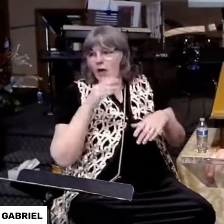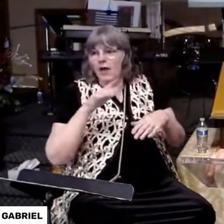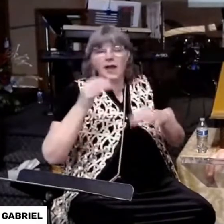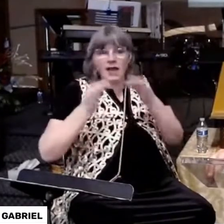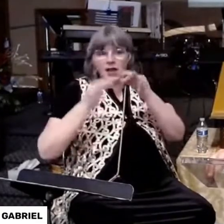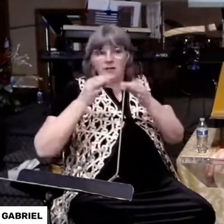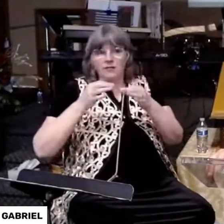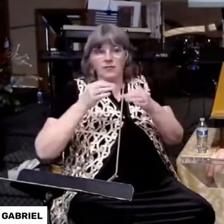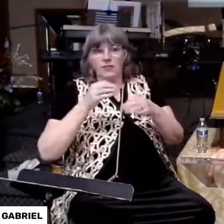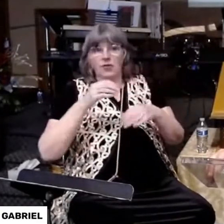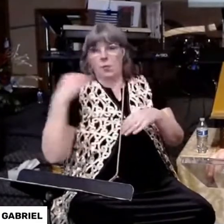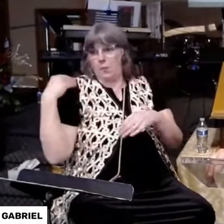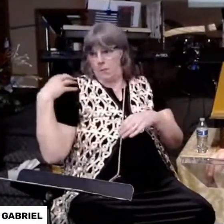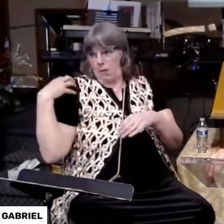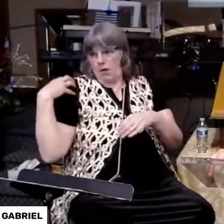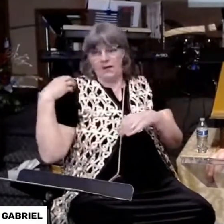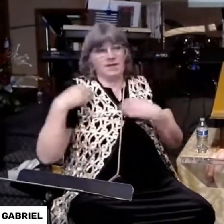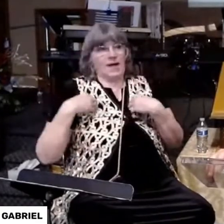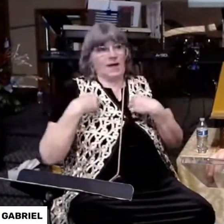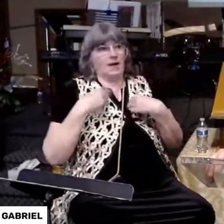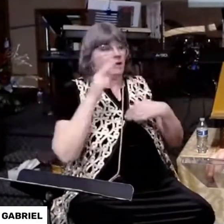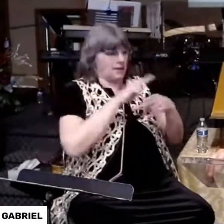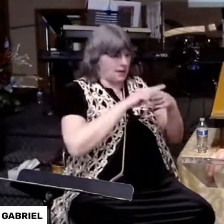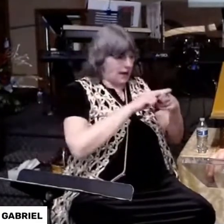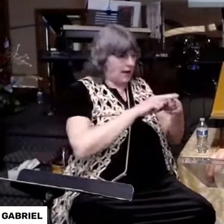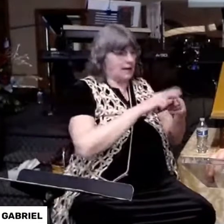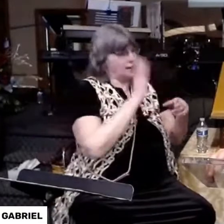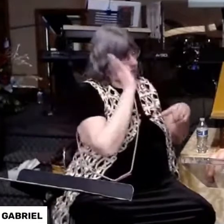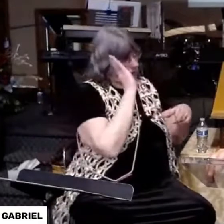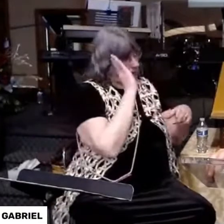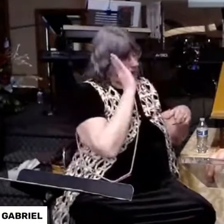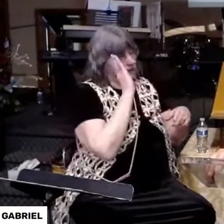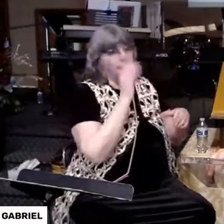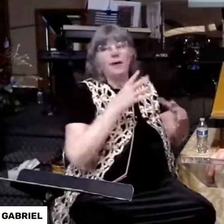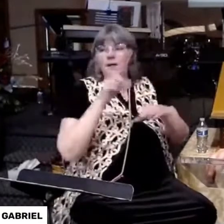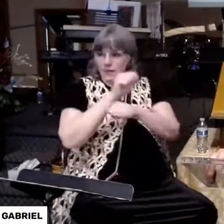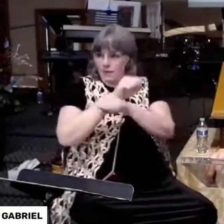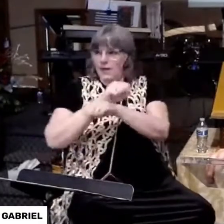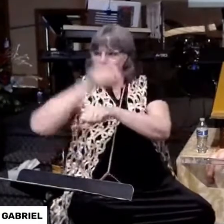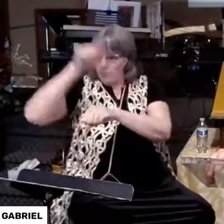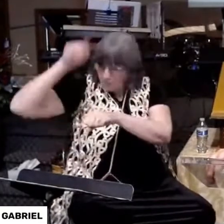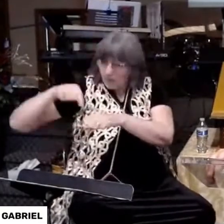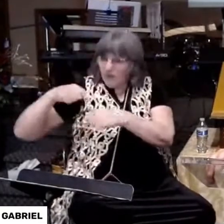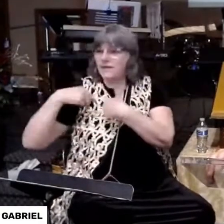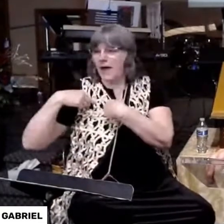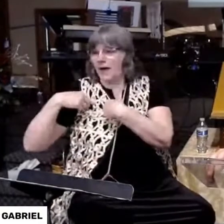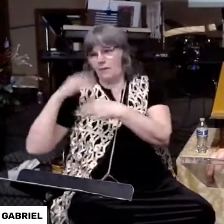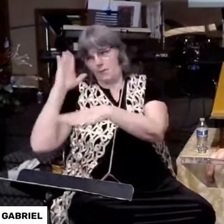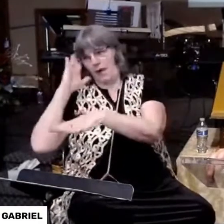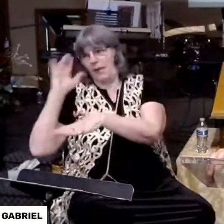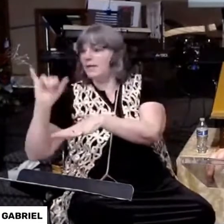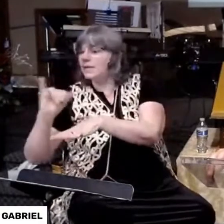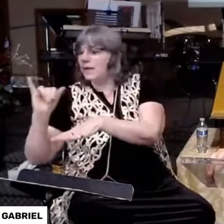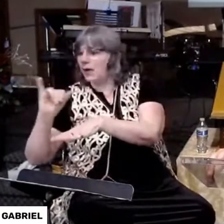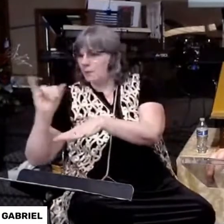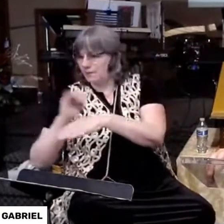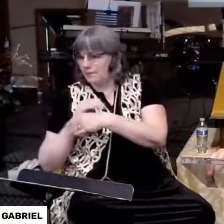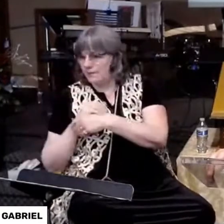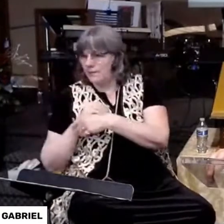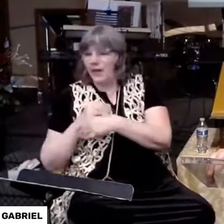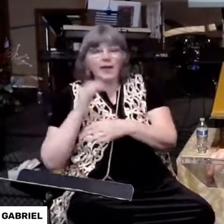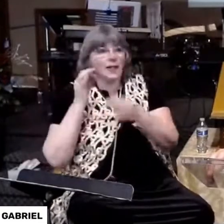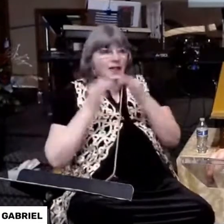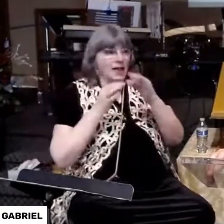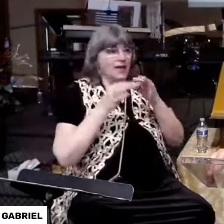There is a Torah law that says that an employee or a slave should not have a bed